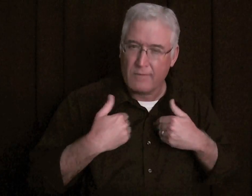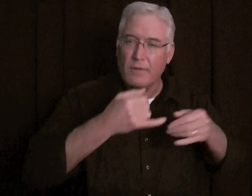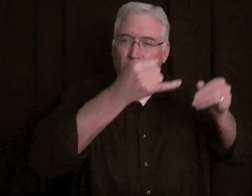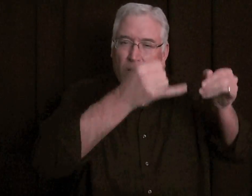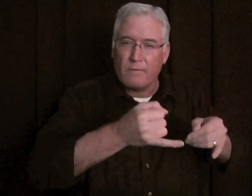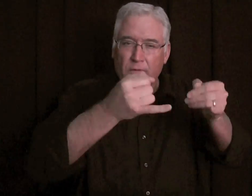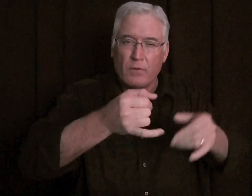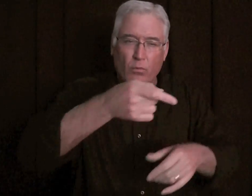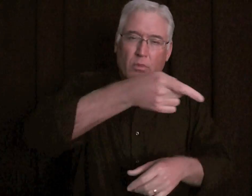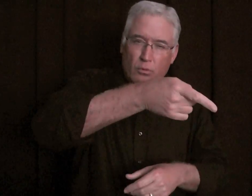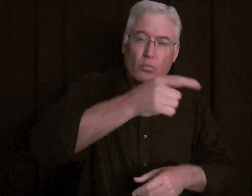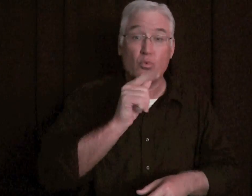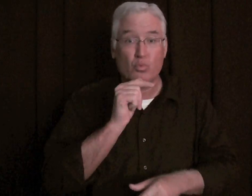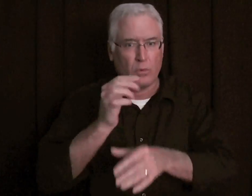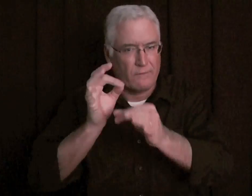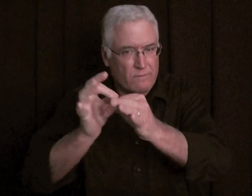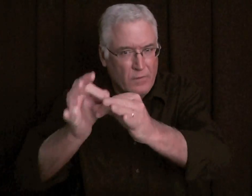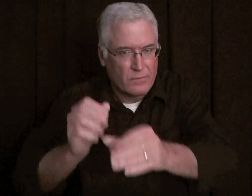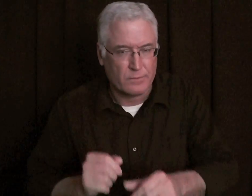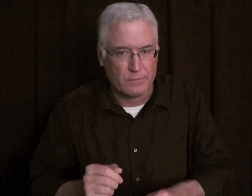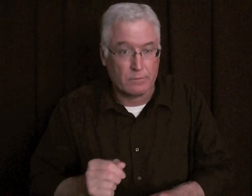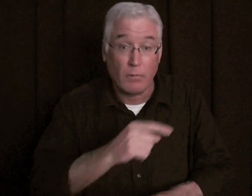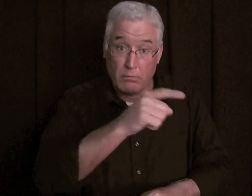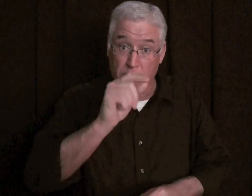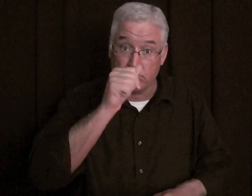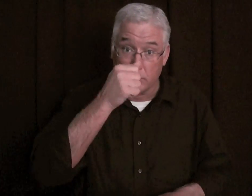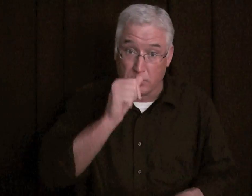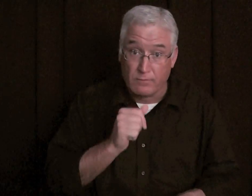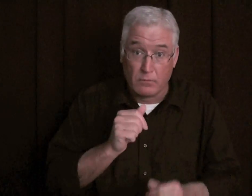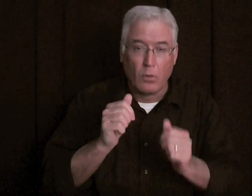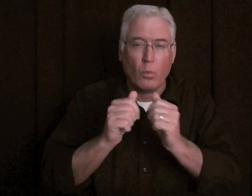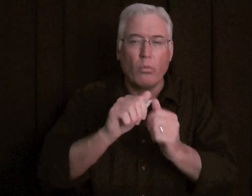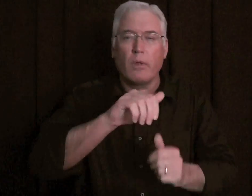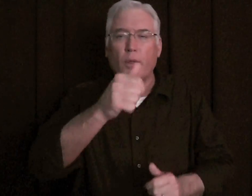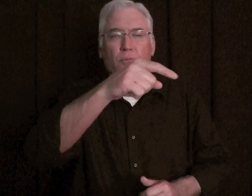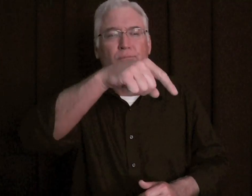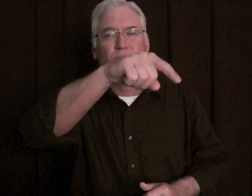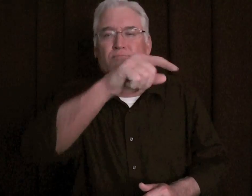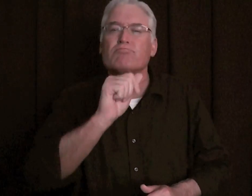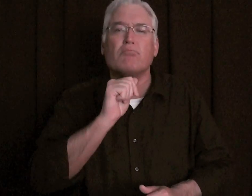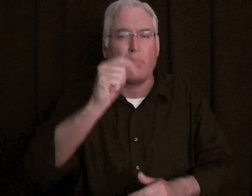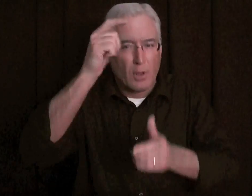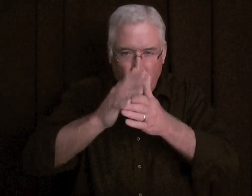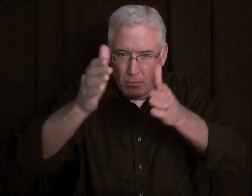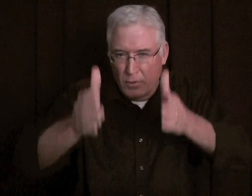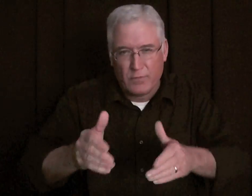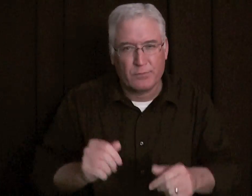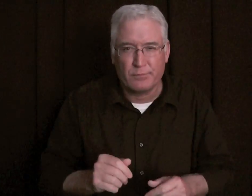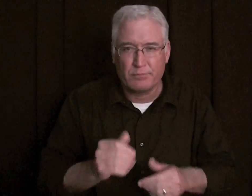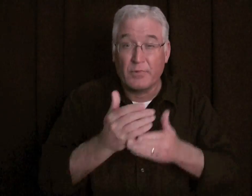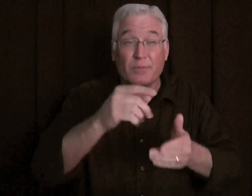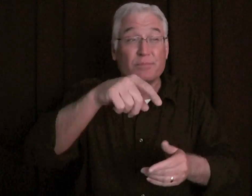Hosea's time. The individuals who are saved and they are faithful, they will suffer, as non-believers do,